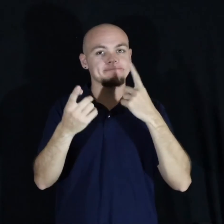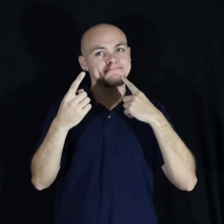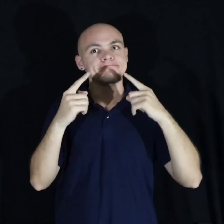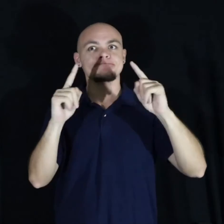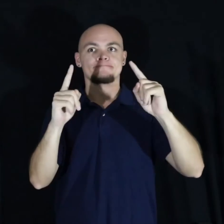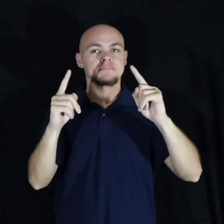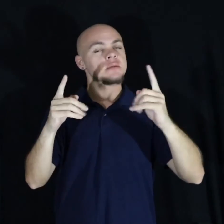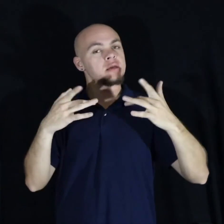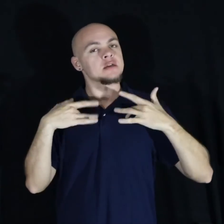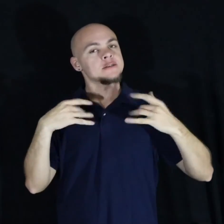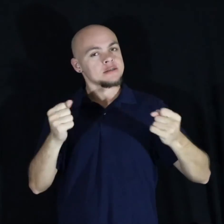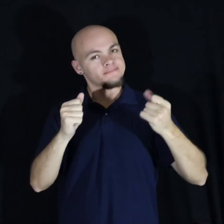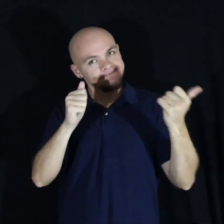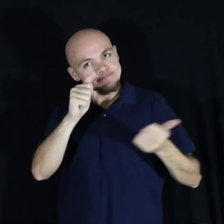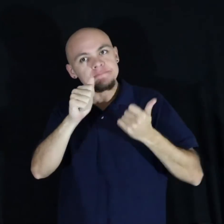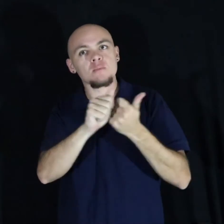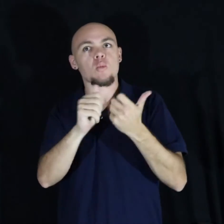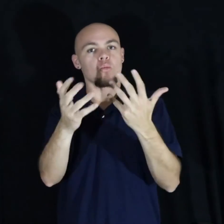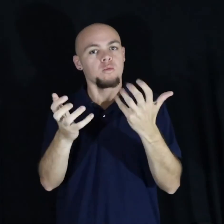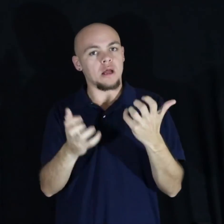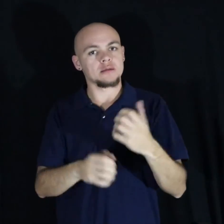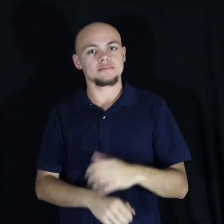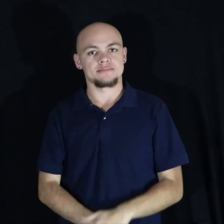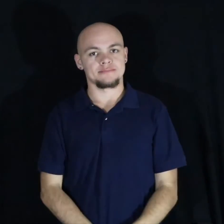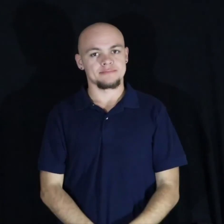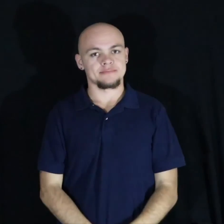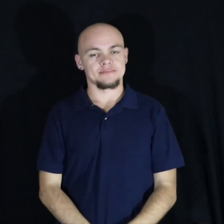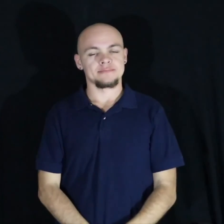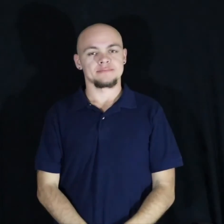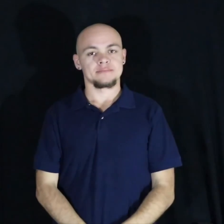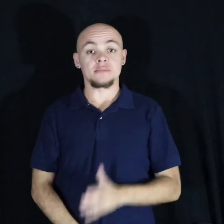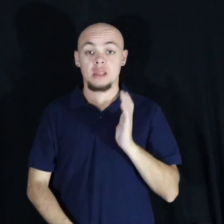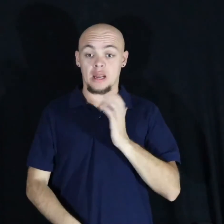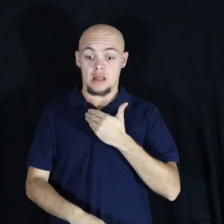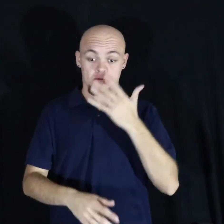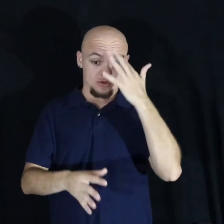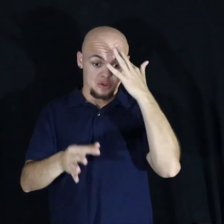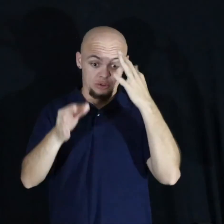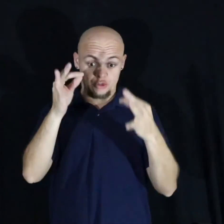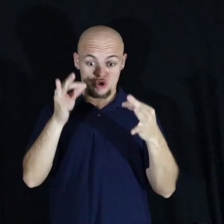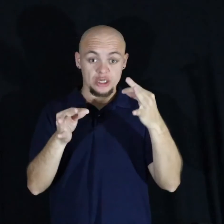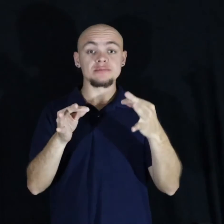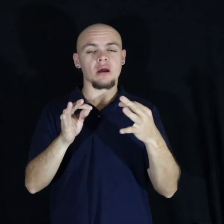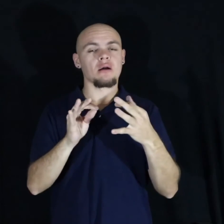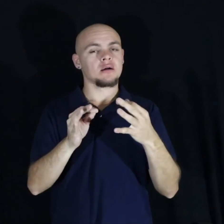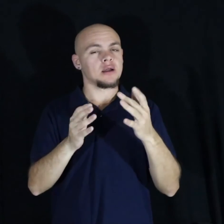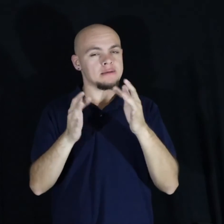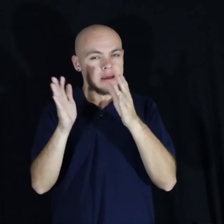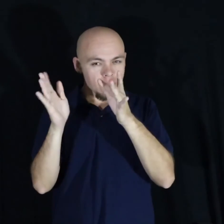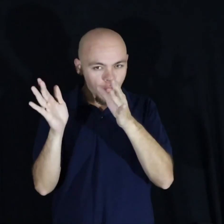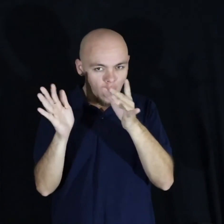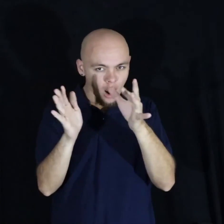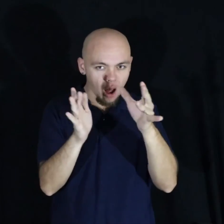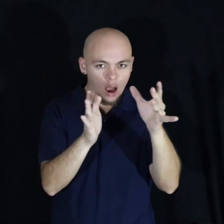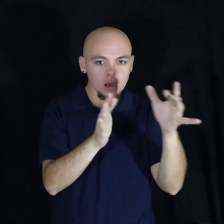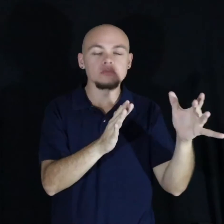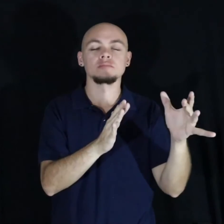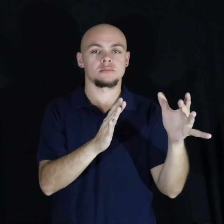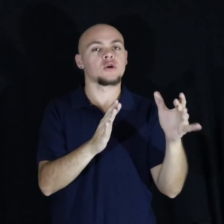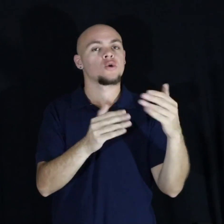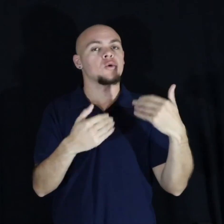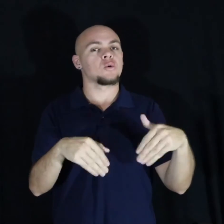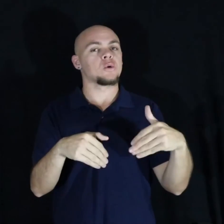confidently determine to pursue. This way, our judgment will surely be calculated and more prepared for